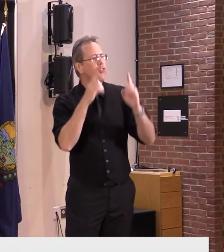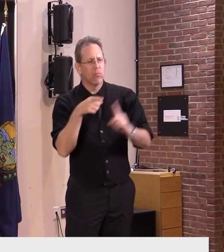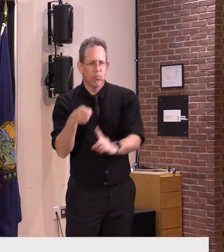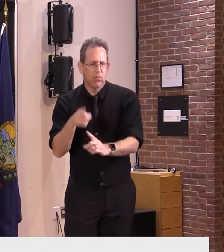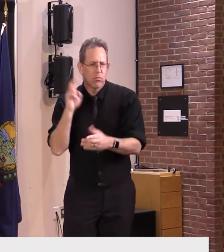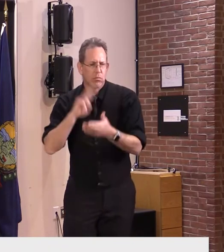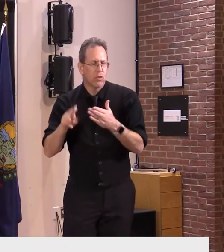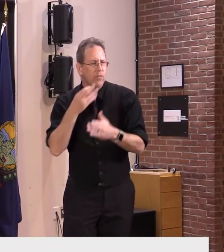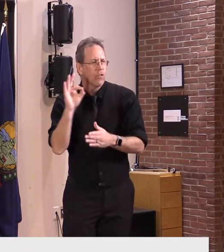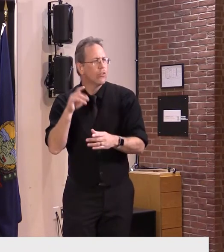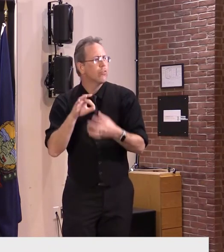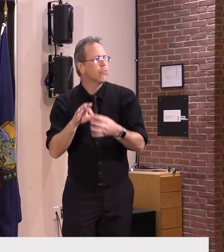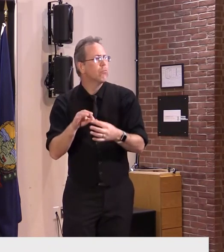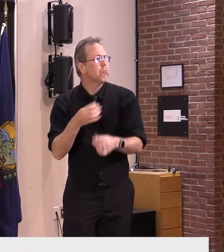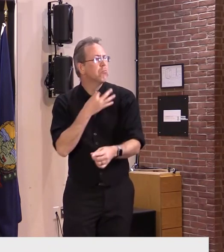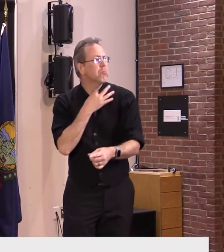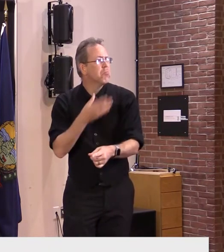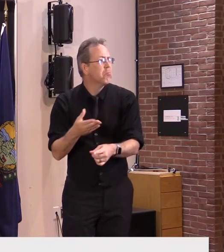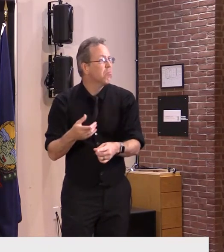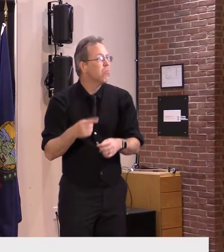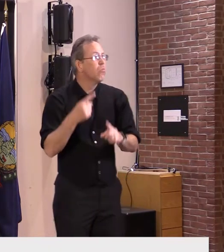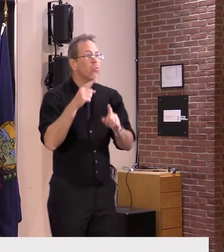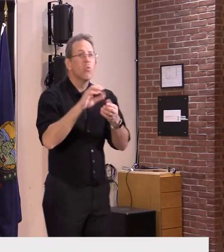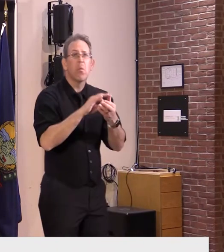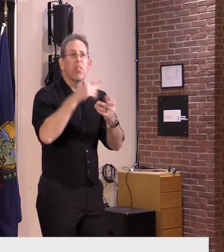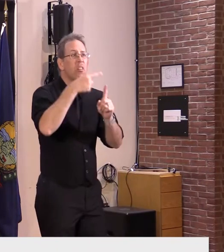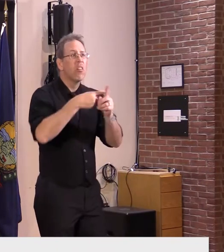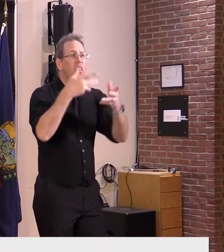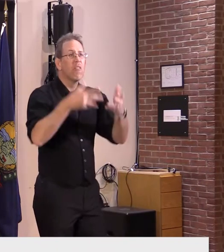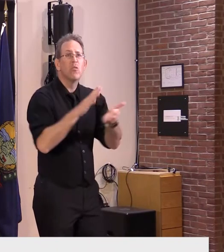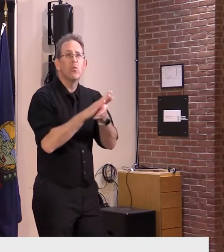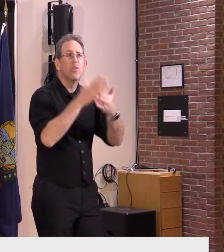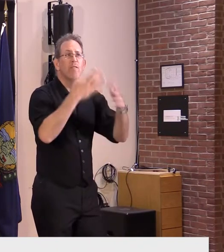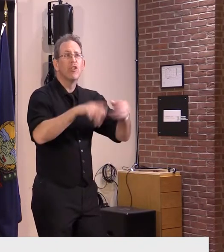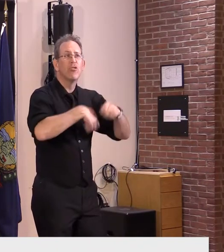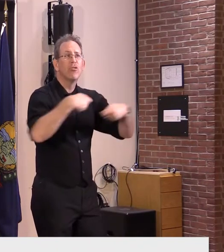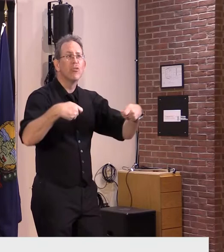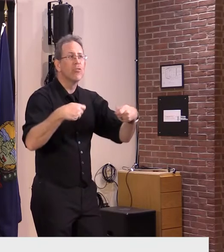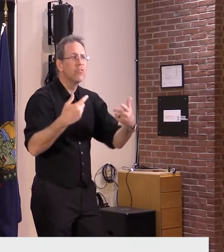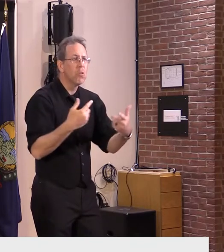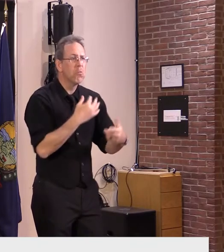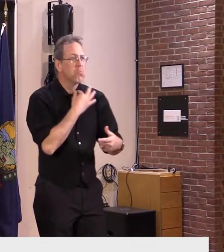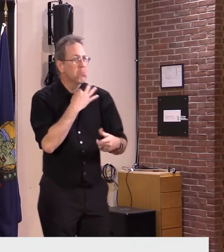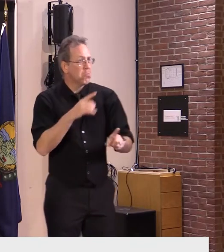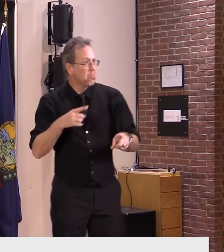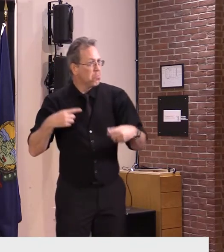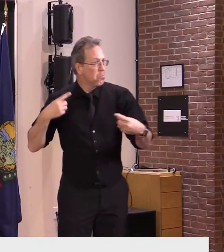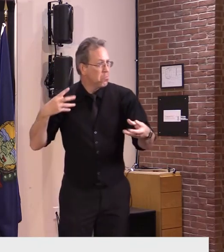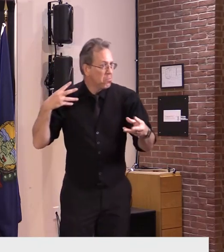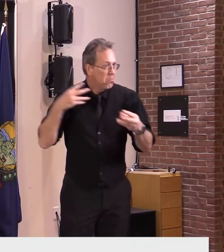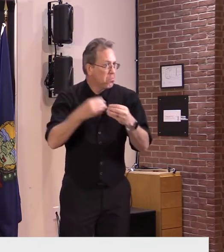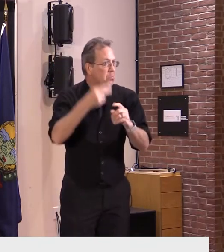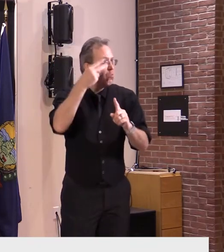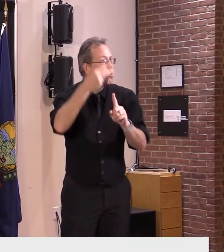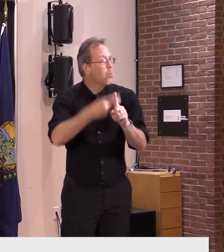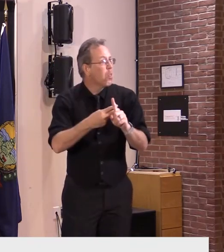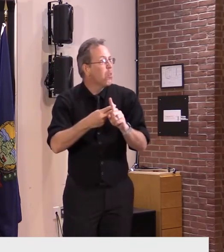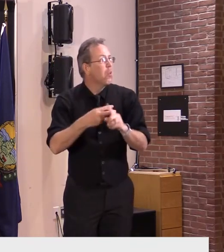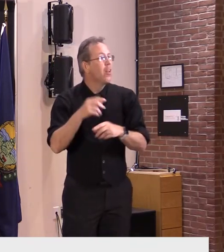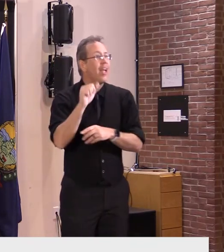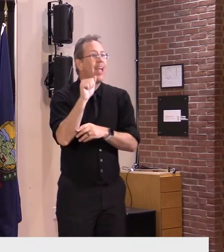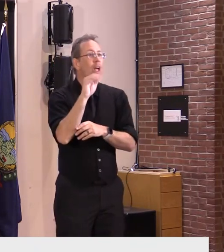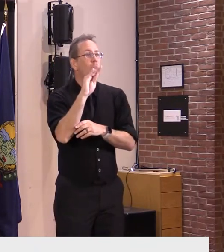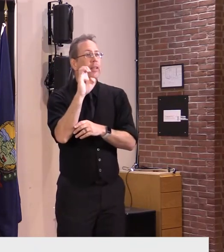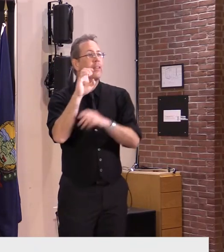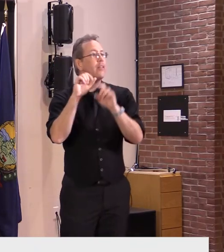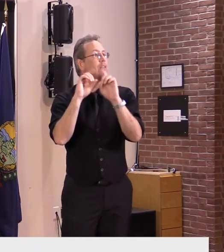month until the end of the school year, and it's been a little over 2 months since AOE and the health department shifted their